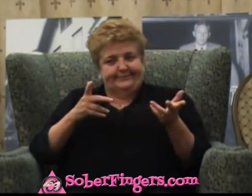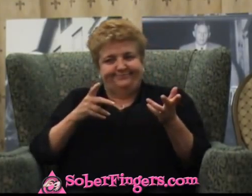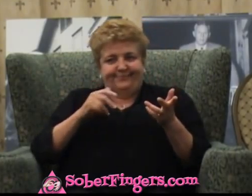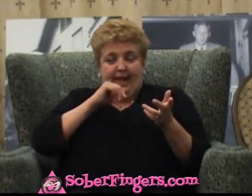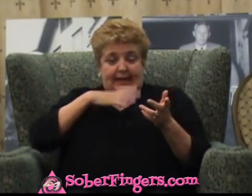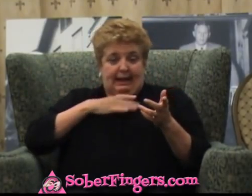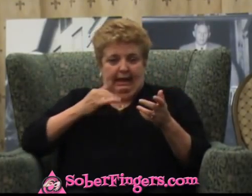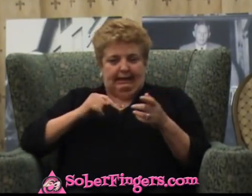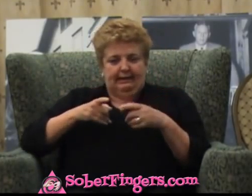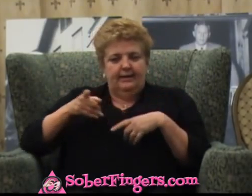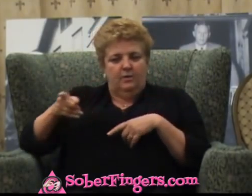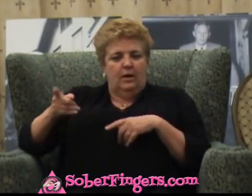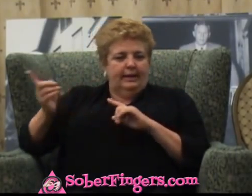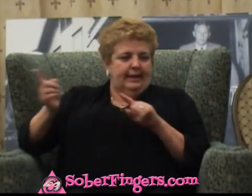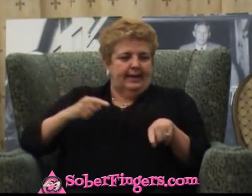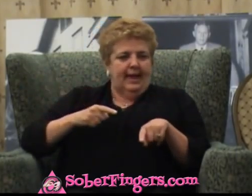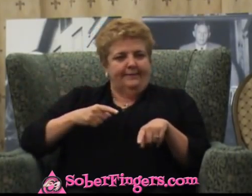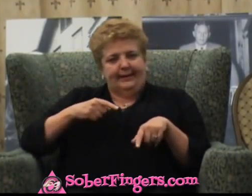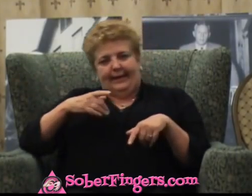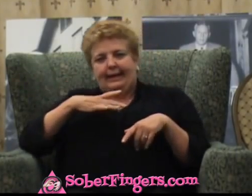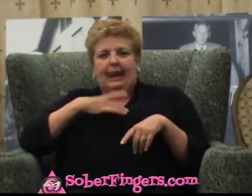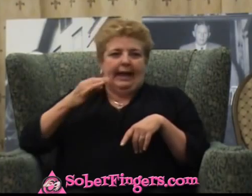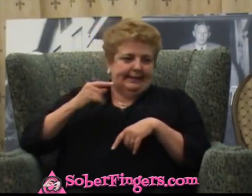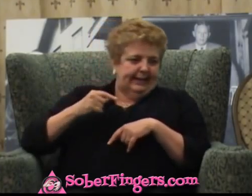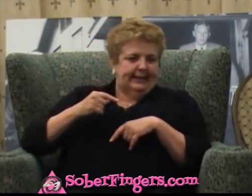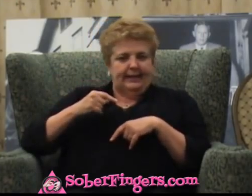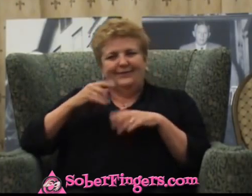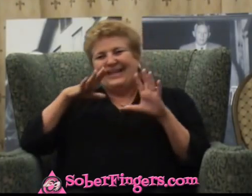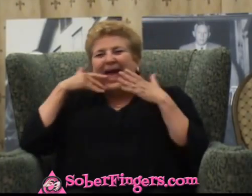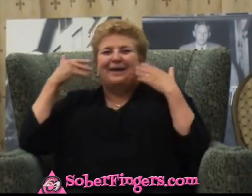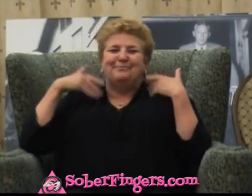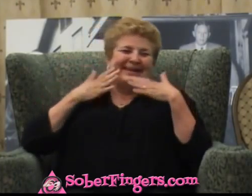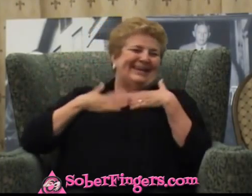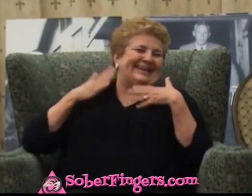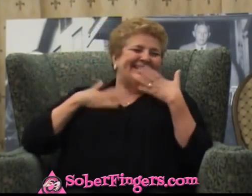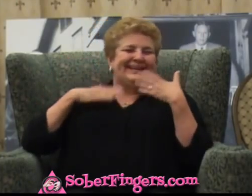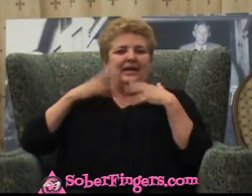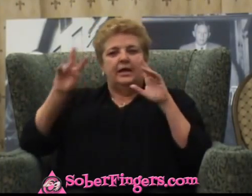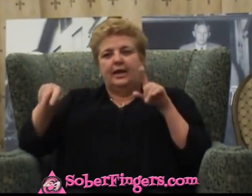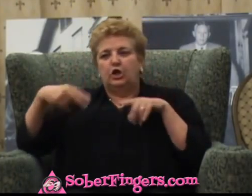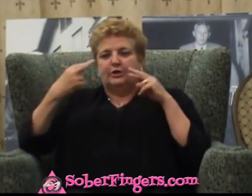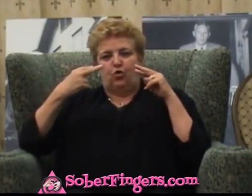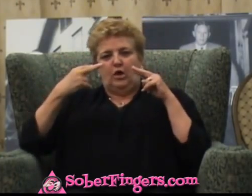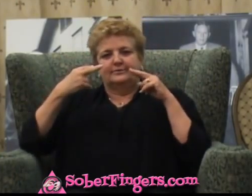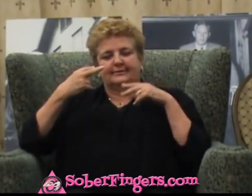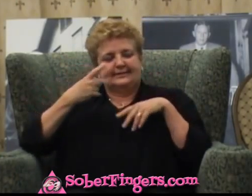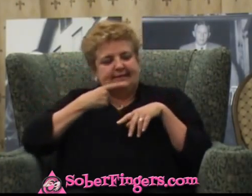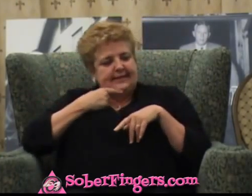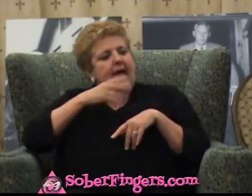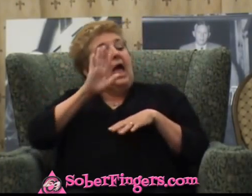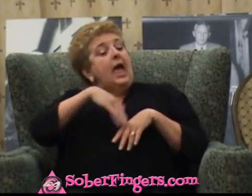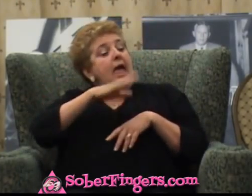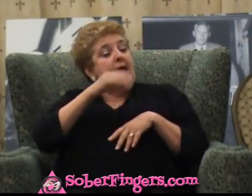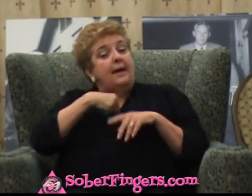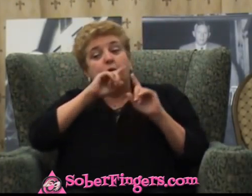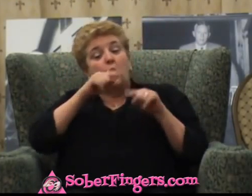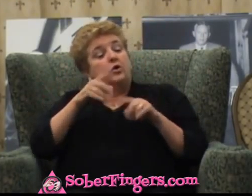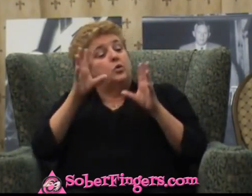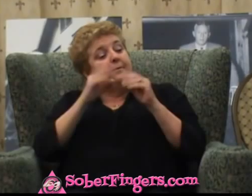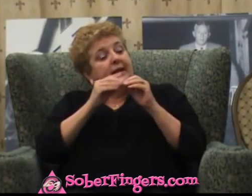chairing meetings, blah, blah, blah, blah, blah. And he looked across the dinner table at me and he said, hey, Rose, I'm going to a meeting of Alcoholics Anonymous tonight. Why don't you